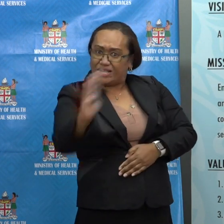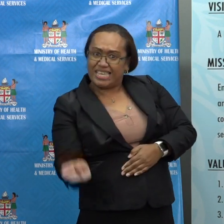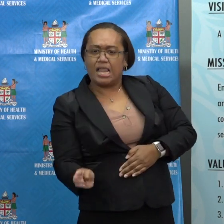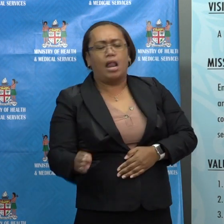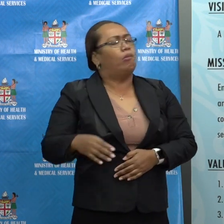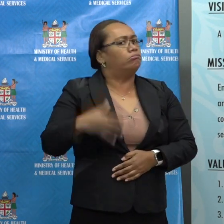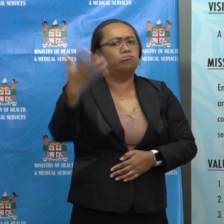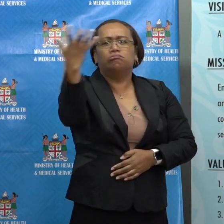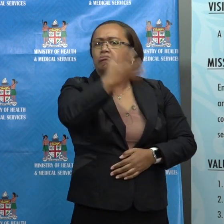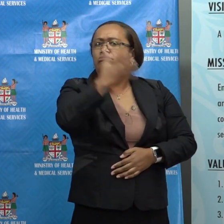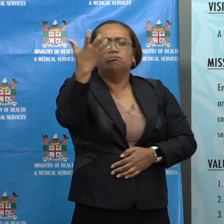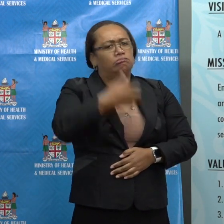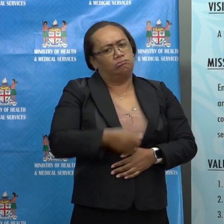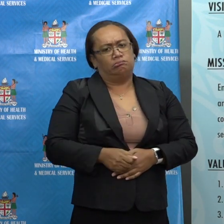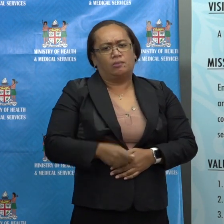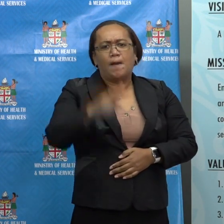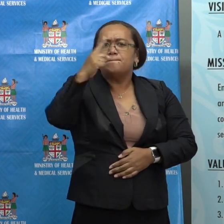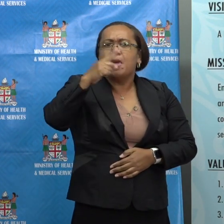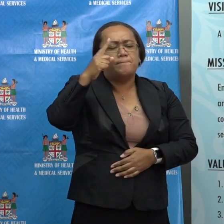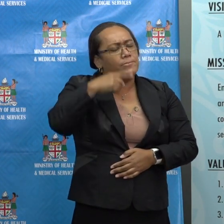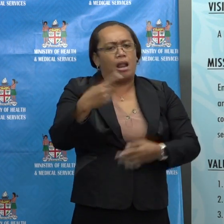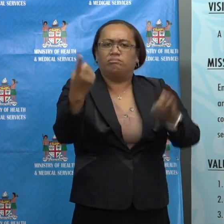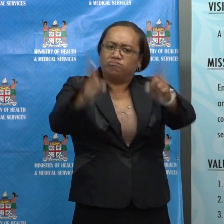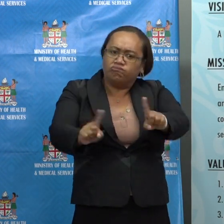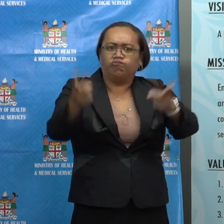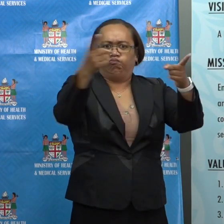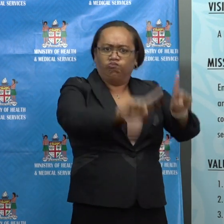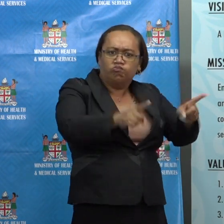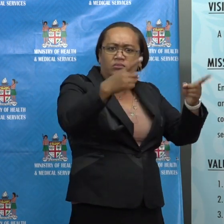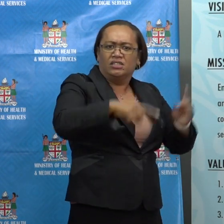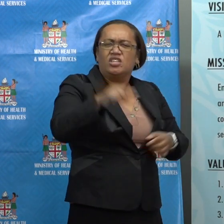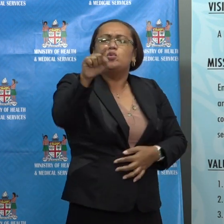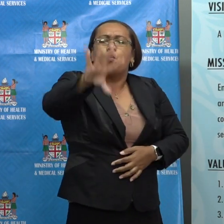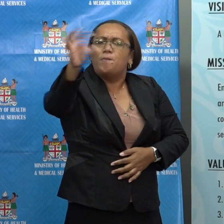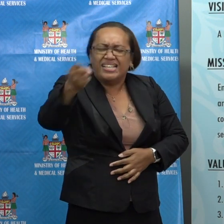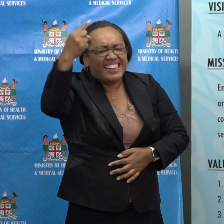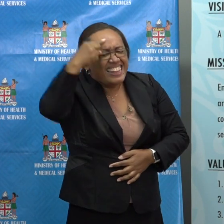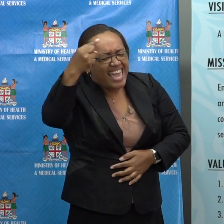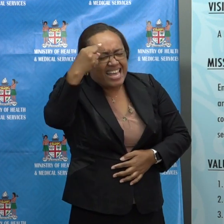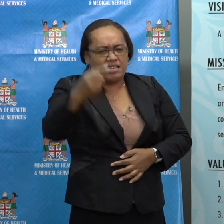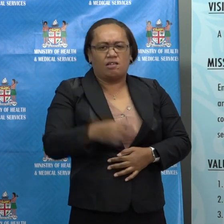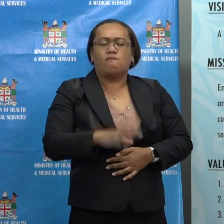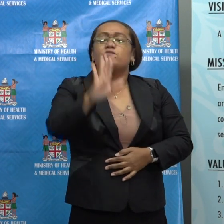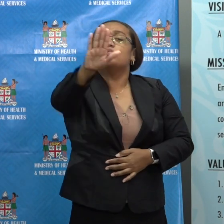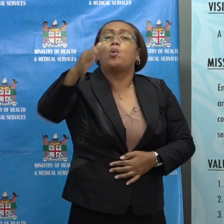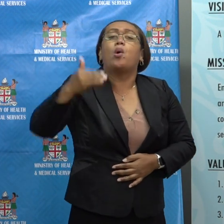We cannot afford that, and we must not afford it. We must not even contemplate it.